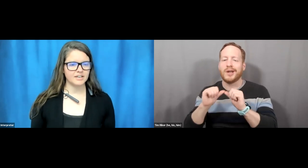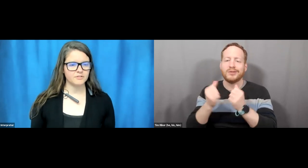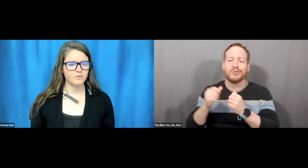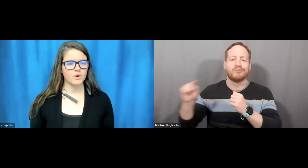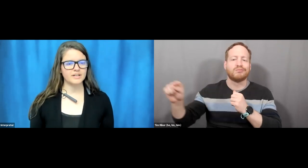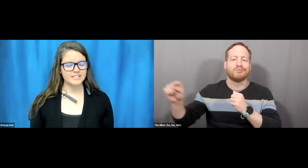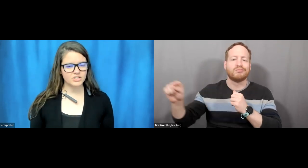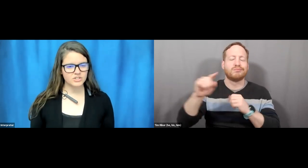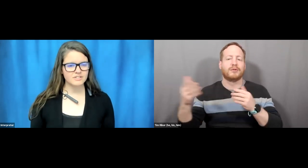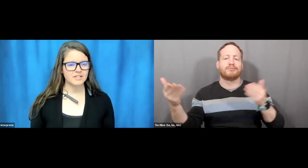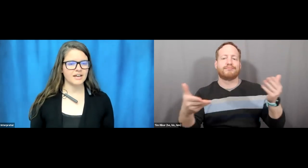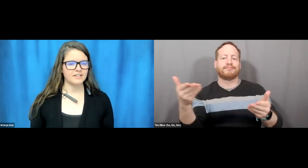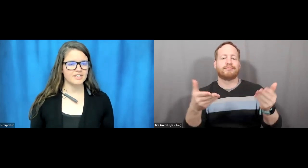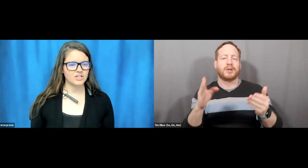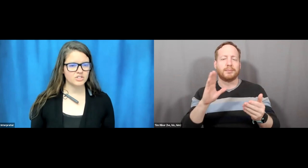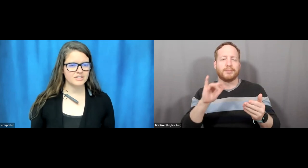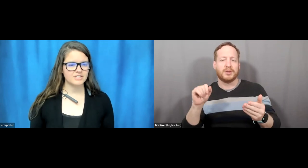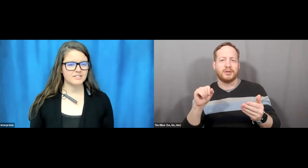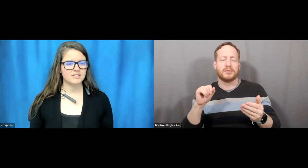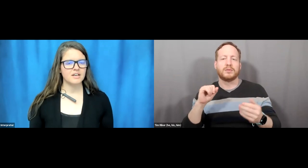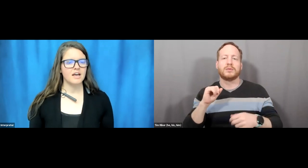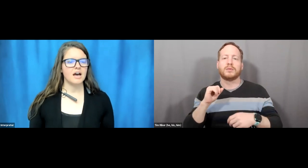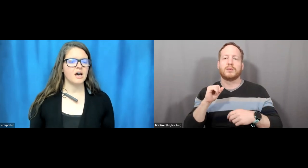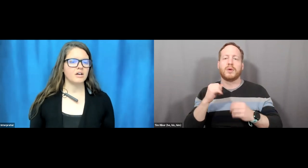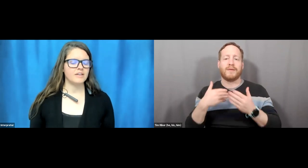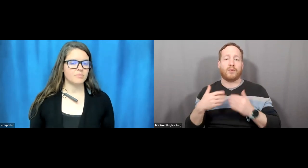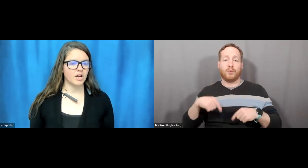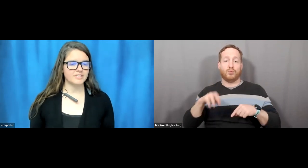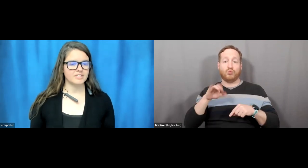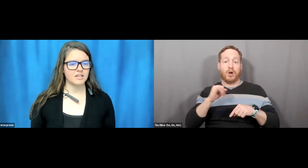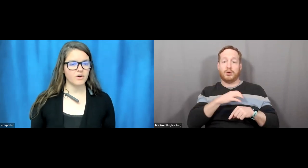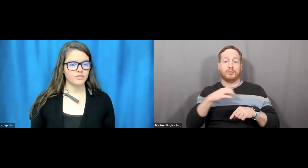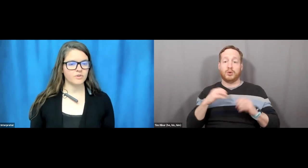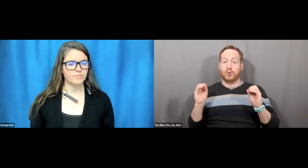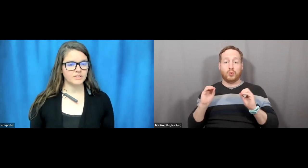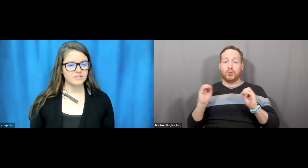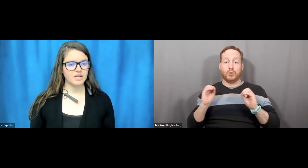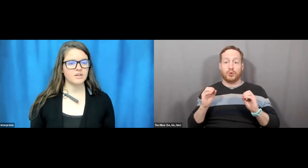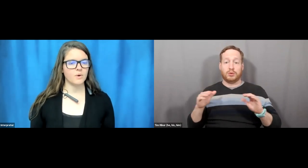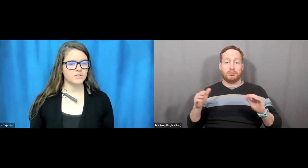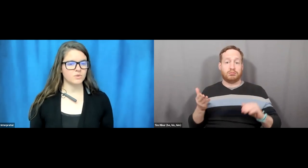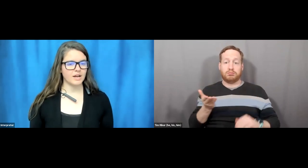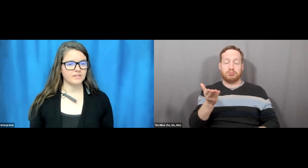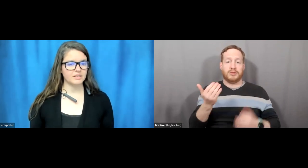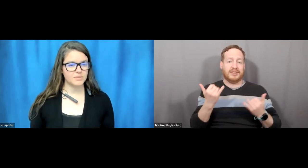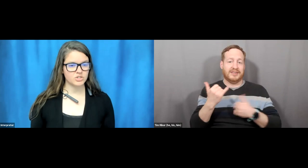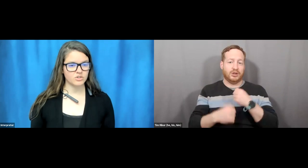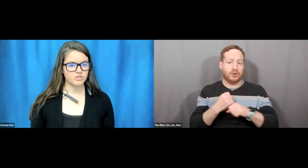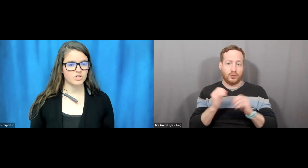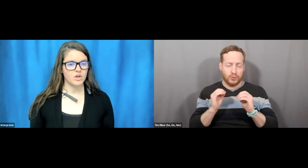legislative organizations and agencies in the process of bills. I know as Rhode Island commissioners,